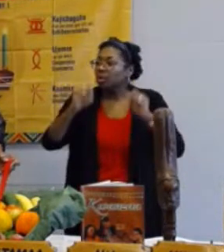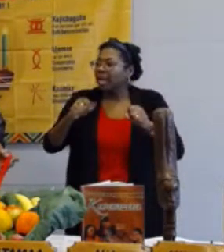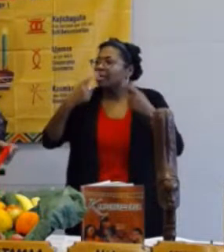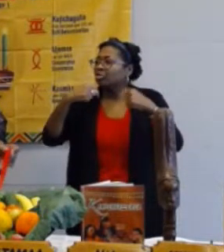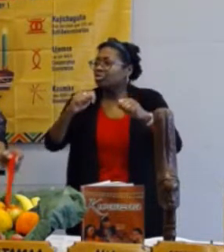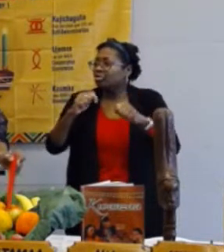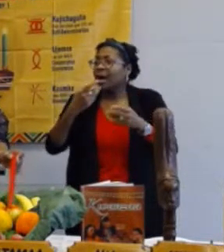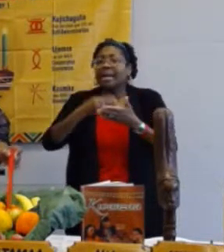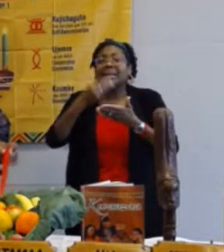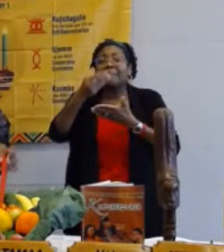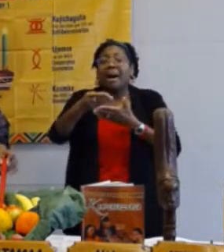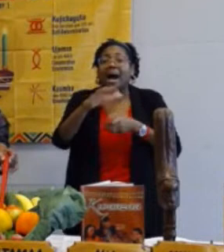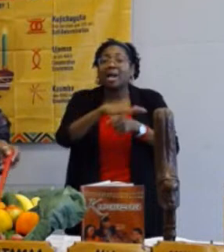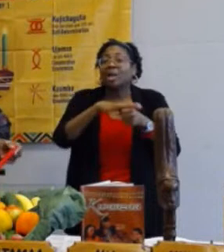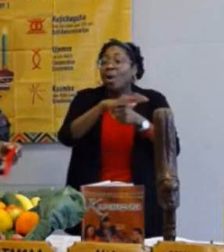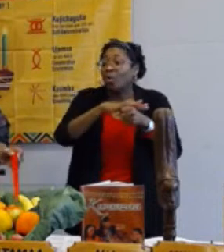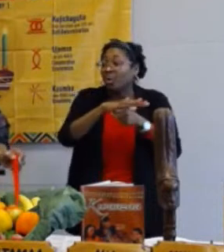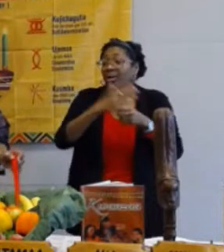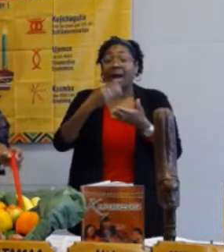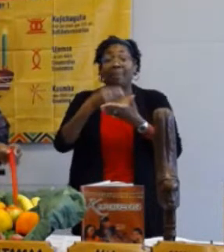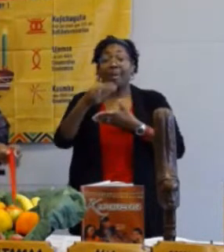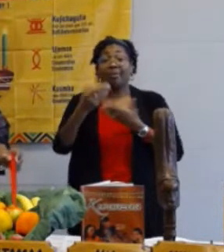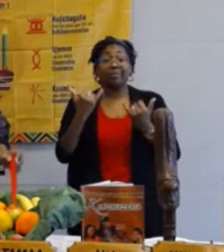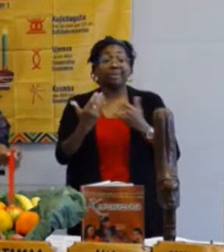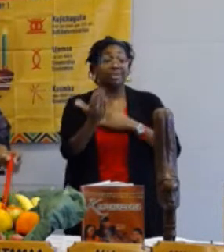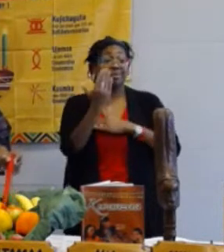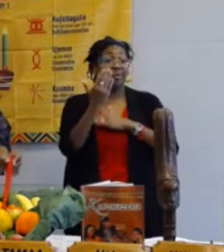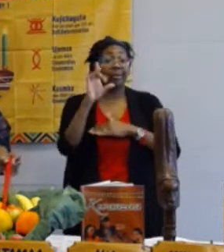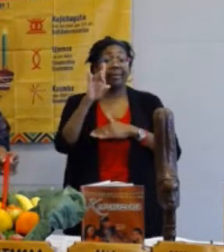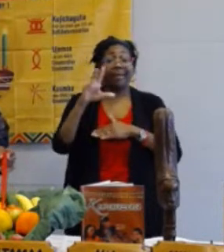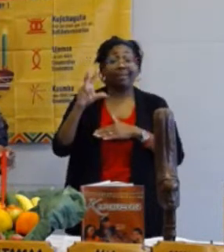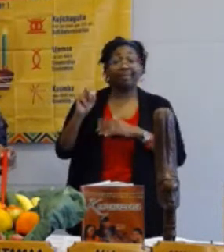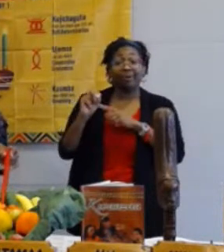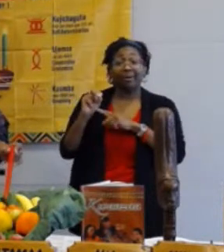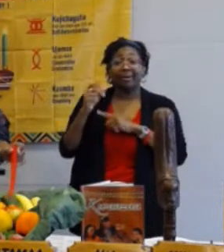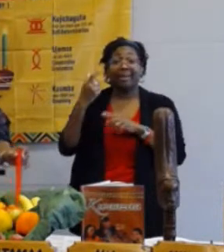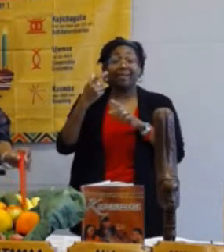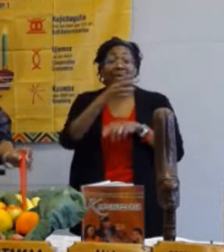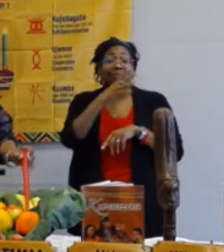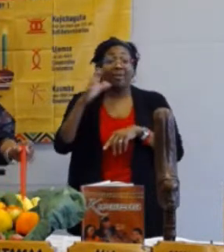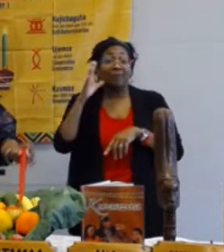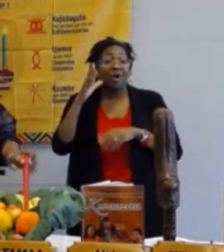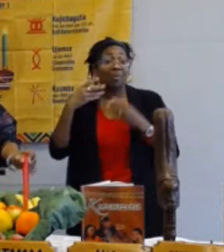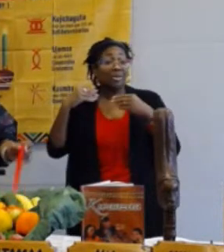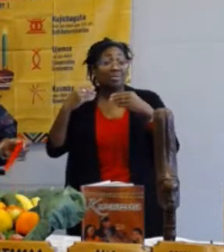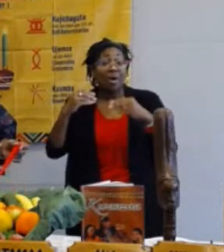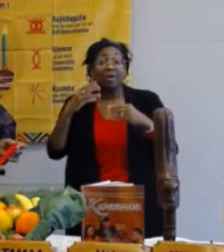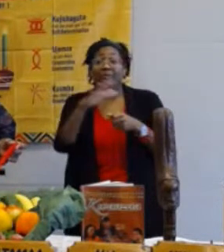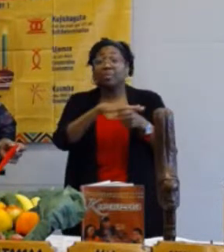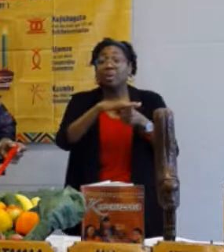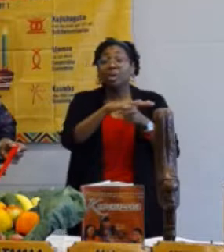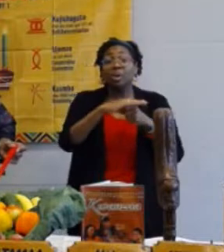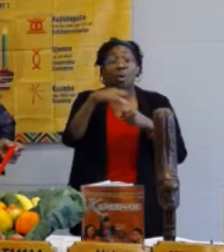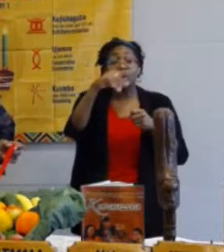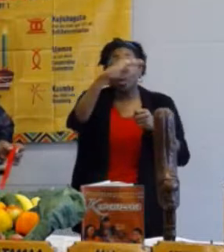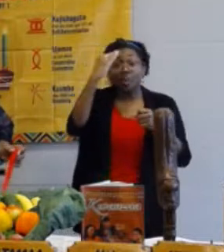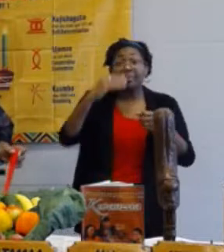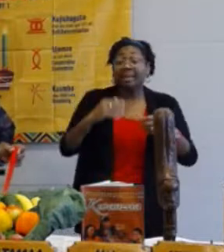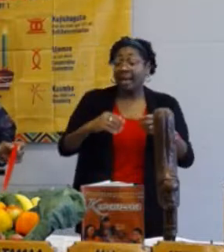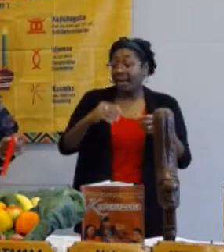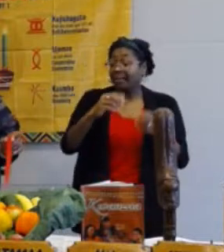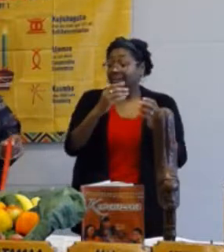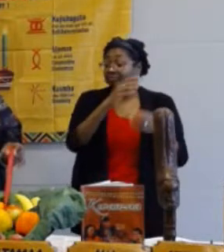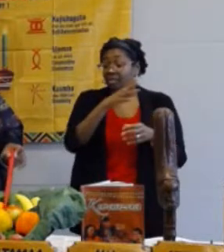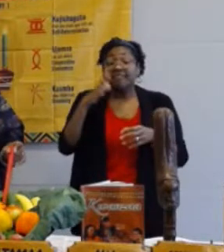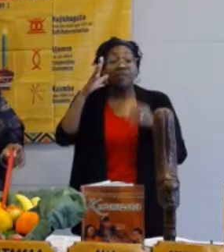buy local. I bought these this morning about 8:30 from the farmers market uptown, from some local Black farmers who happen to be present